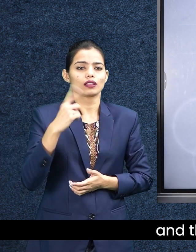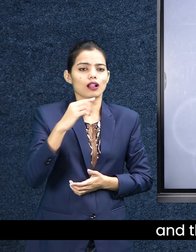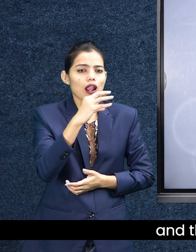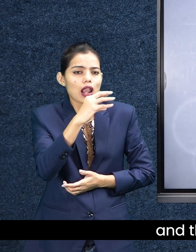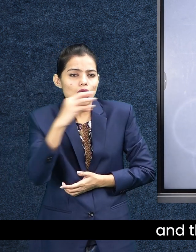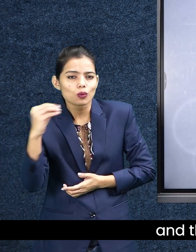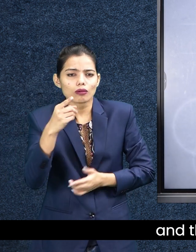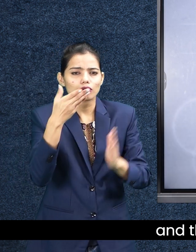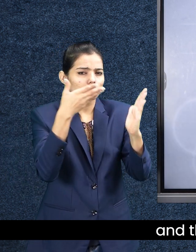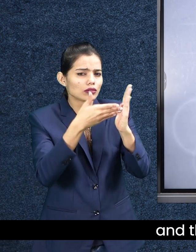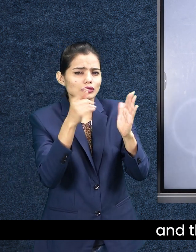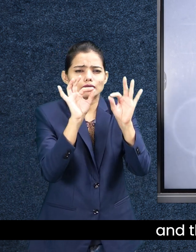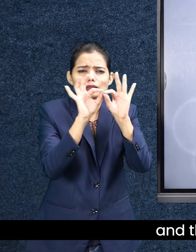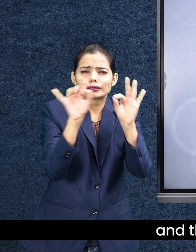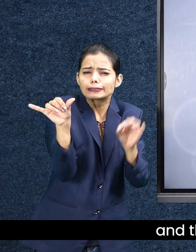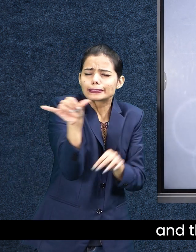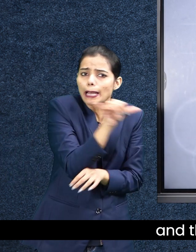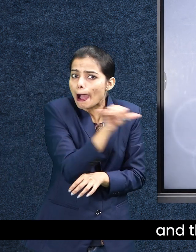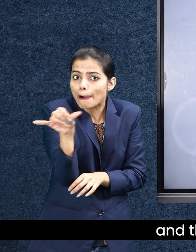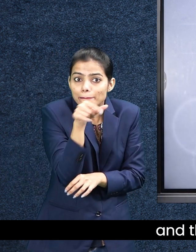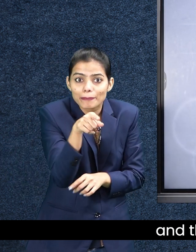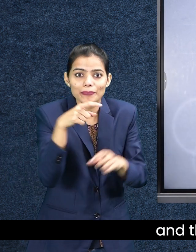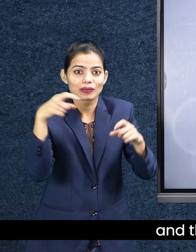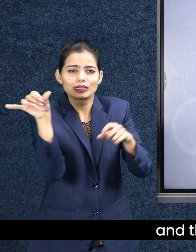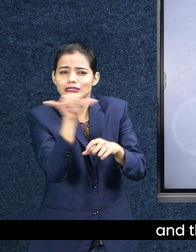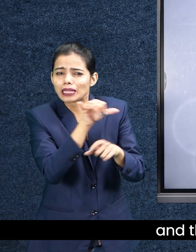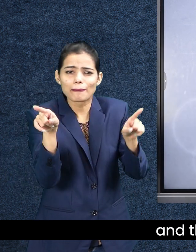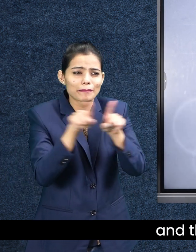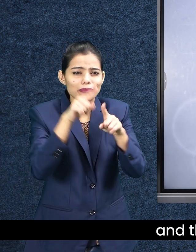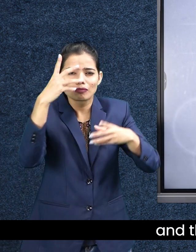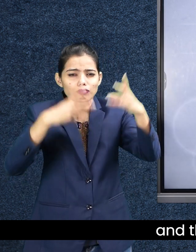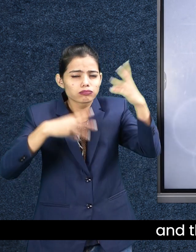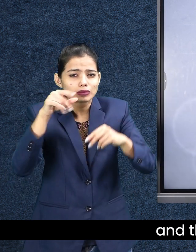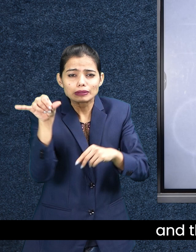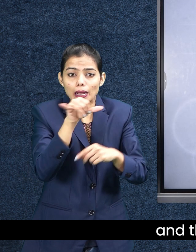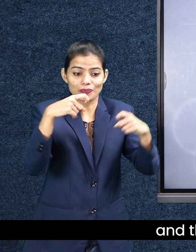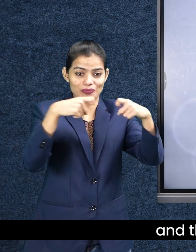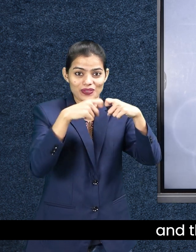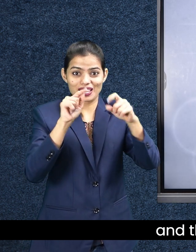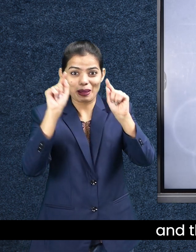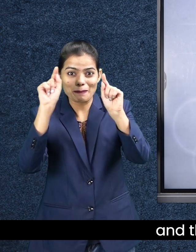And this is simplified to x is equal to x1 plus x2 by 2.